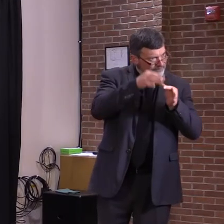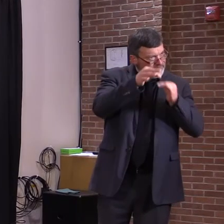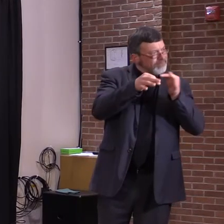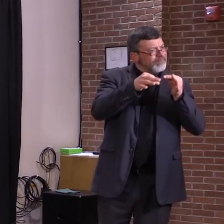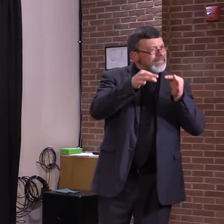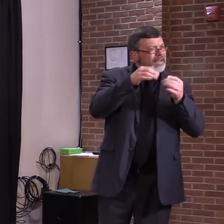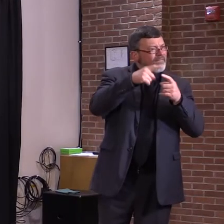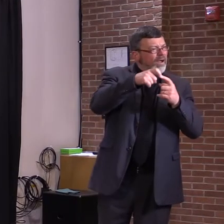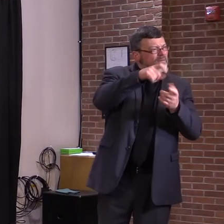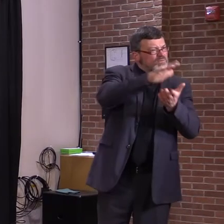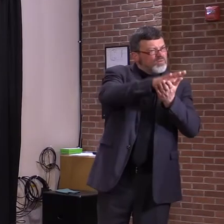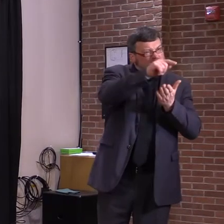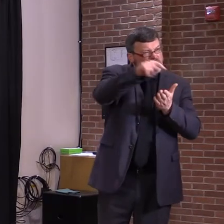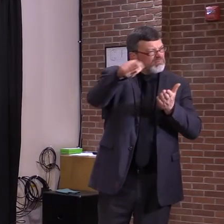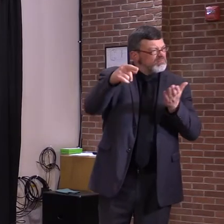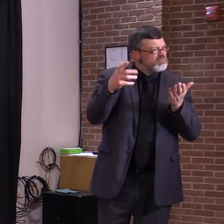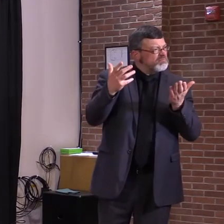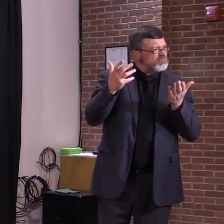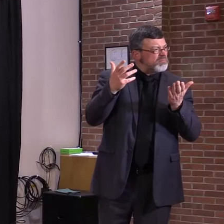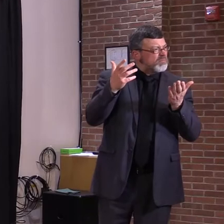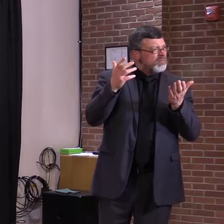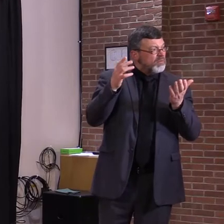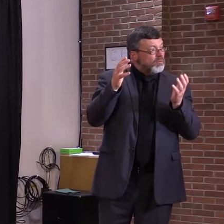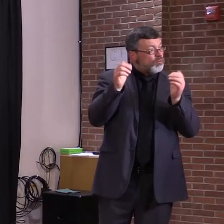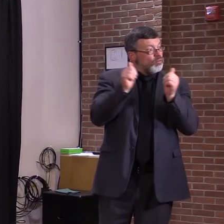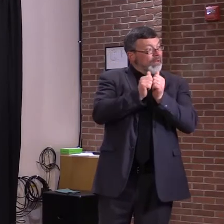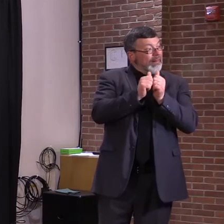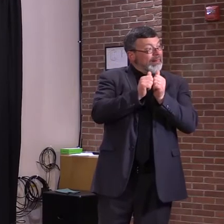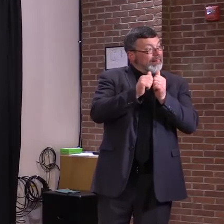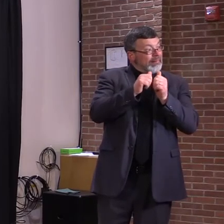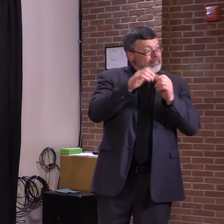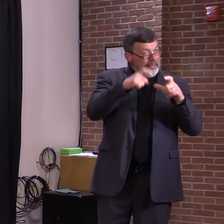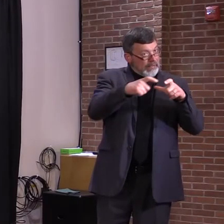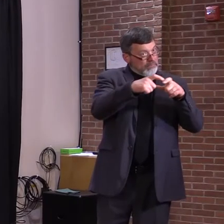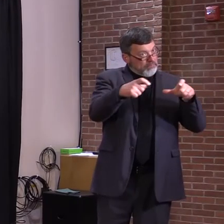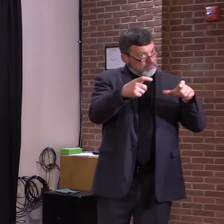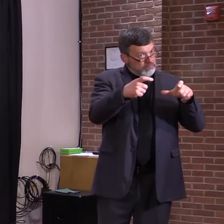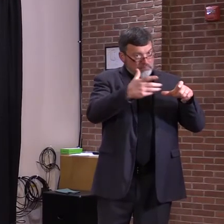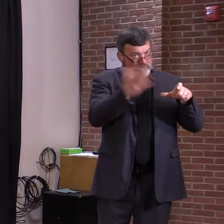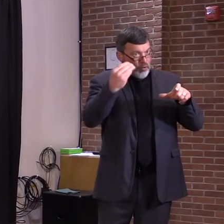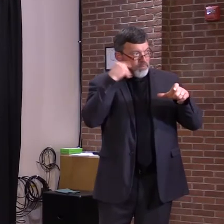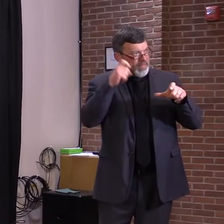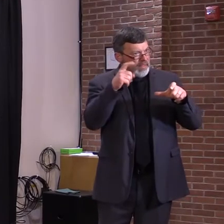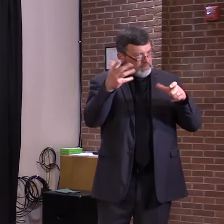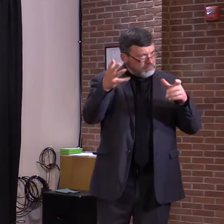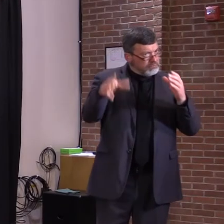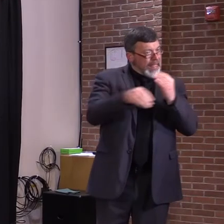parameters that you guys give out to with those antigen tests that might be influencing that self-reporting.